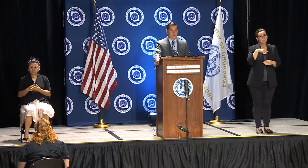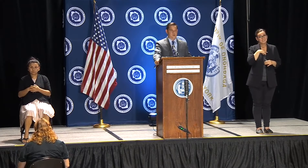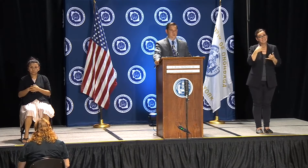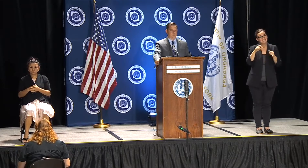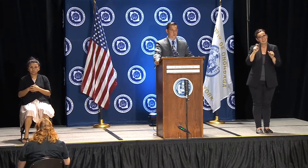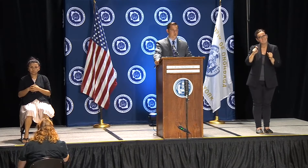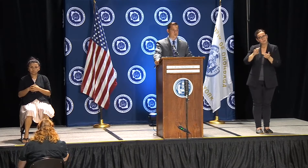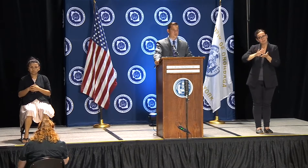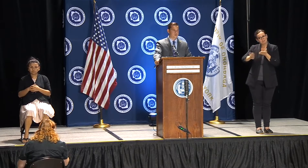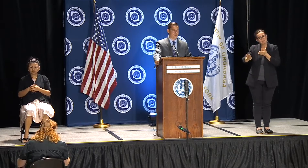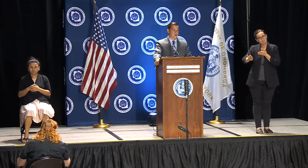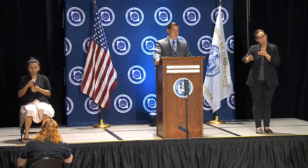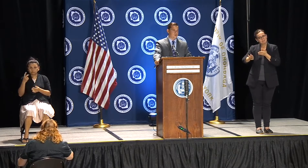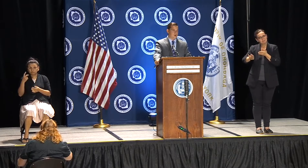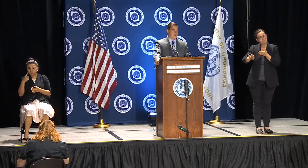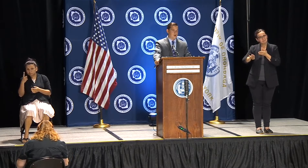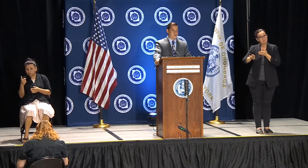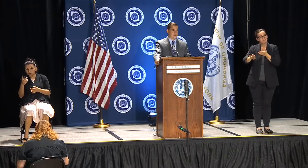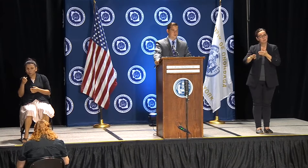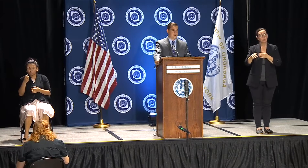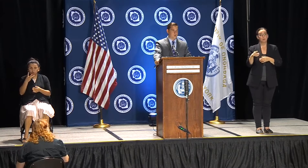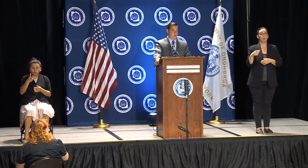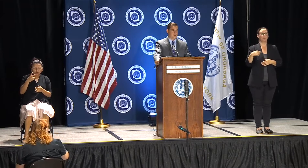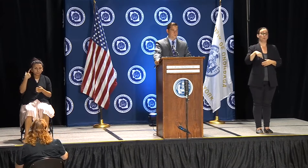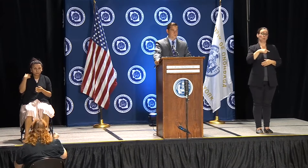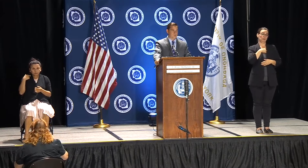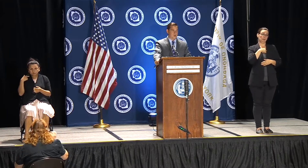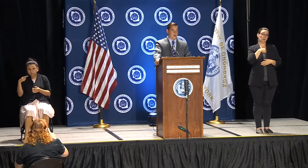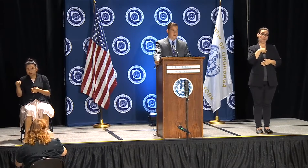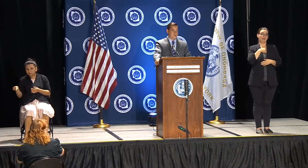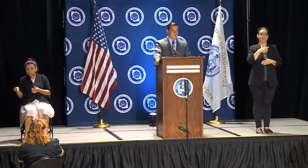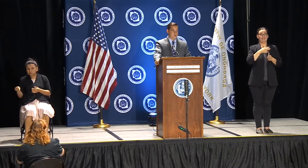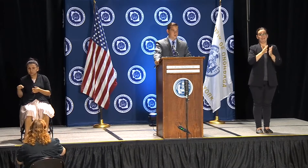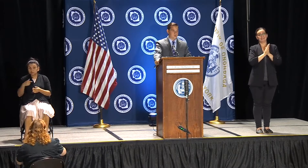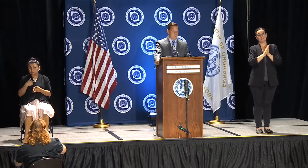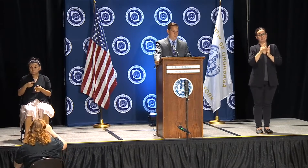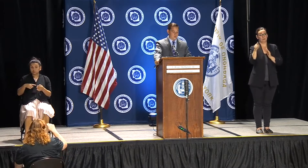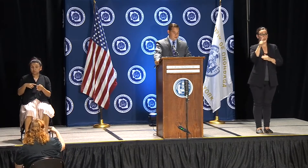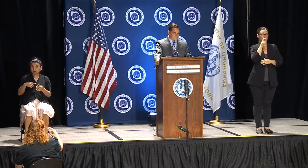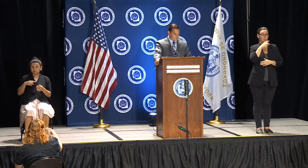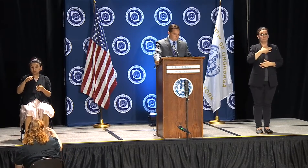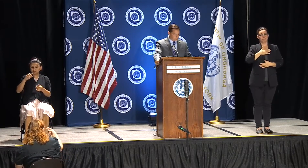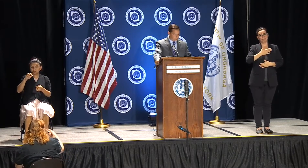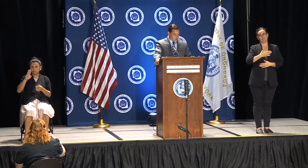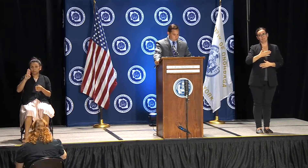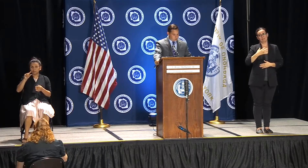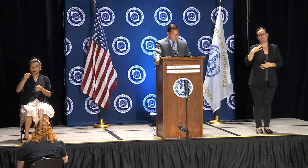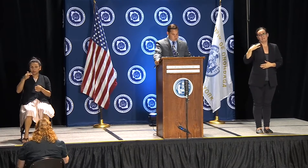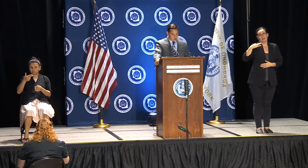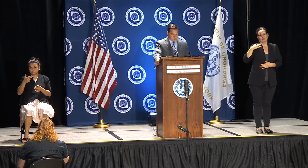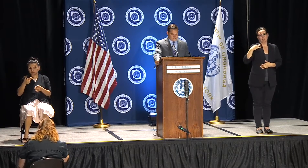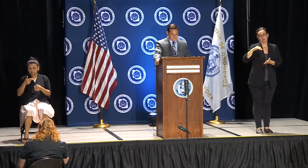of participation we receive from our voluntary furlough to see what is necessary.